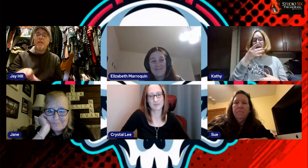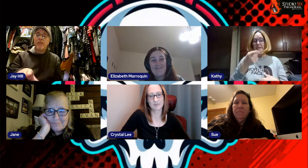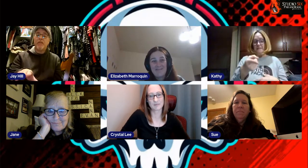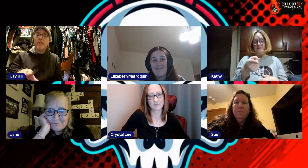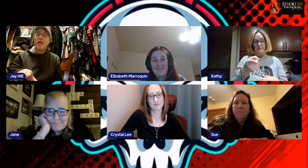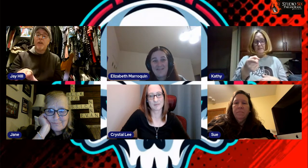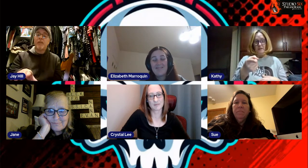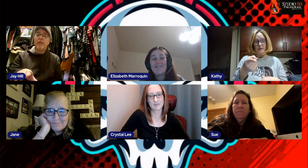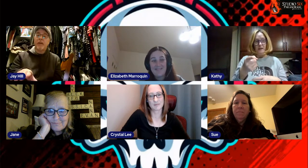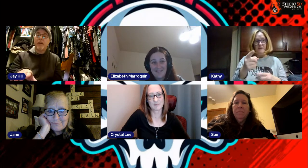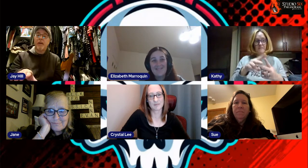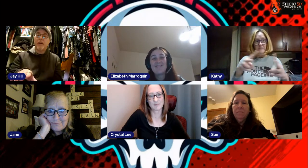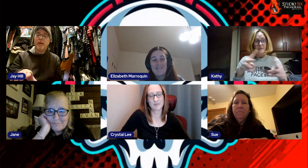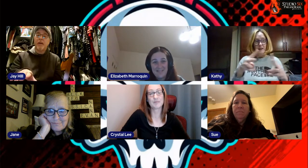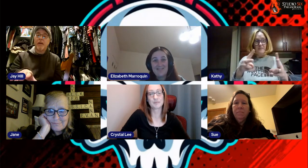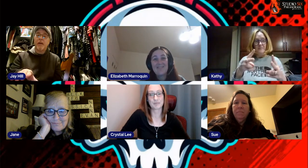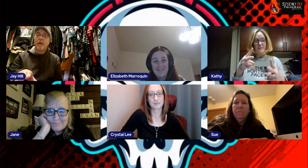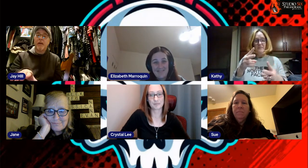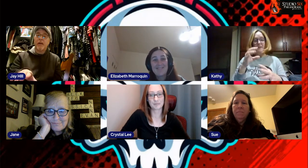I mean, she's very gifted.